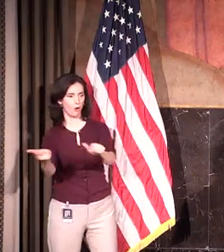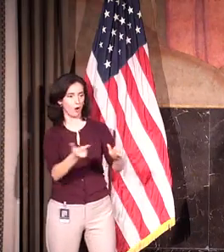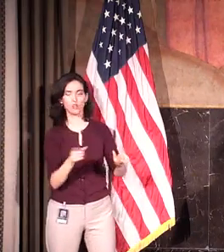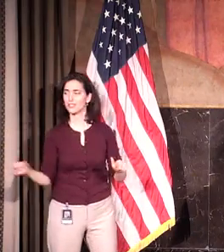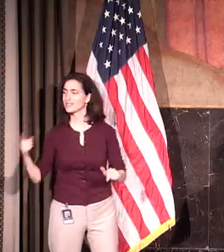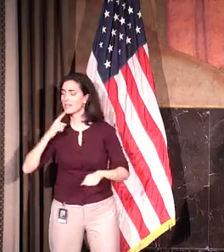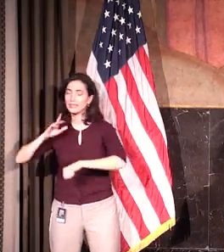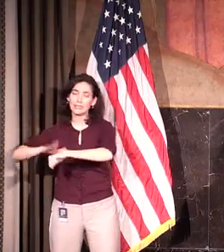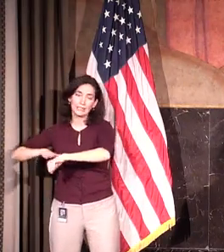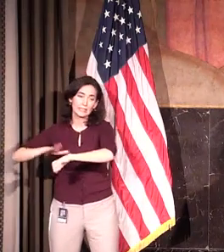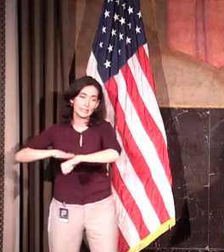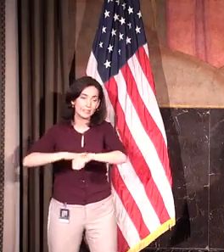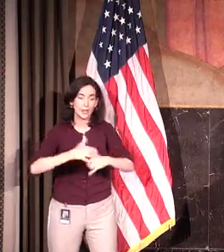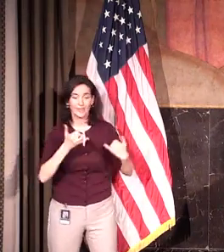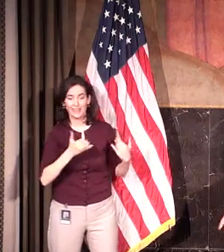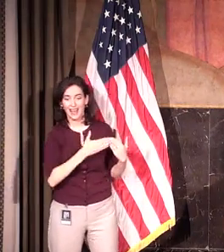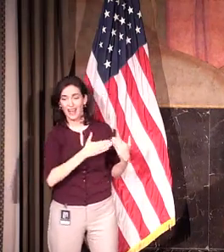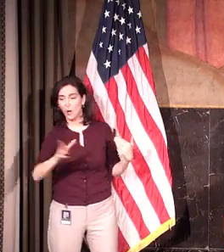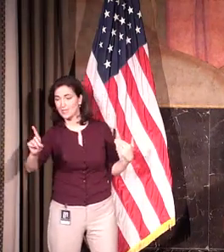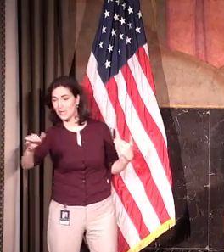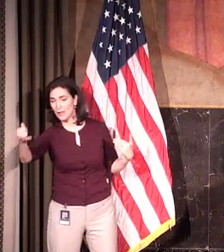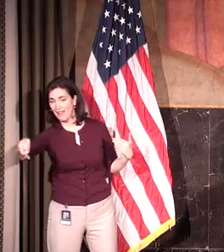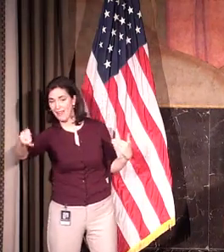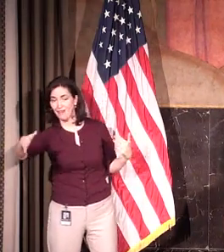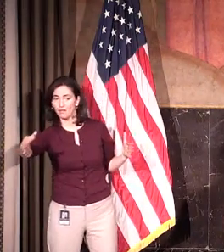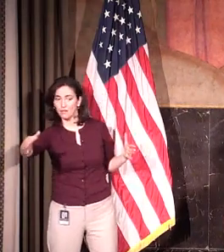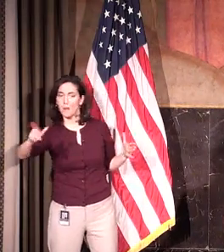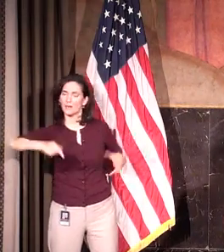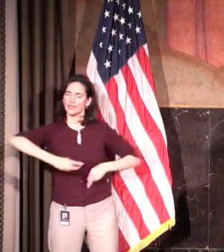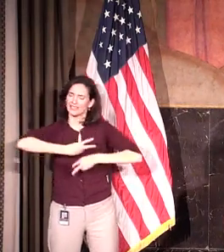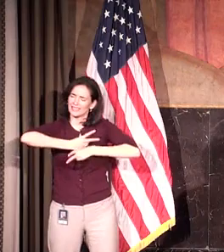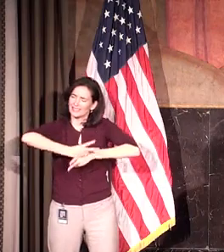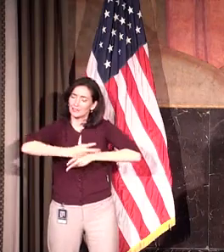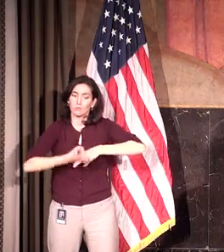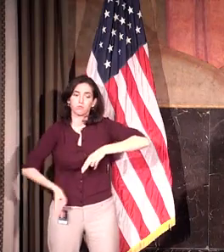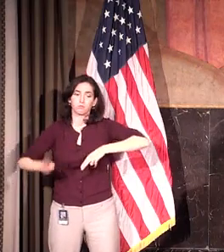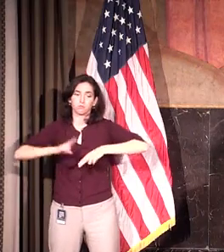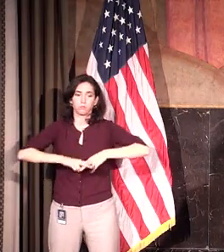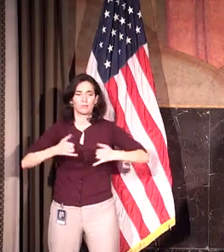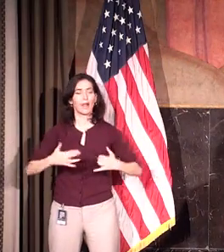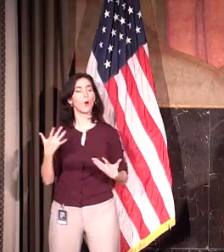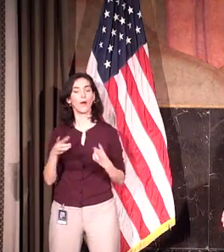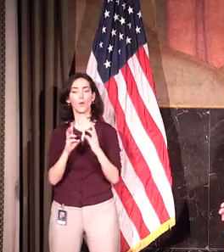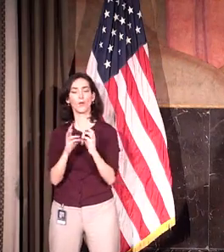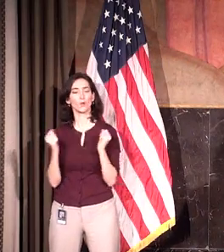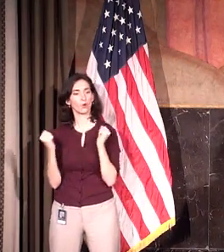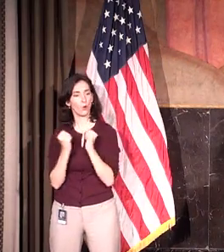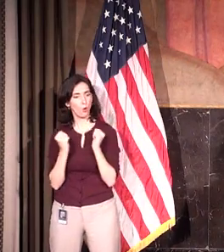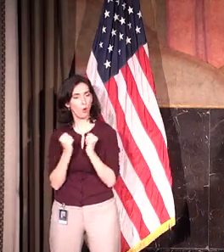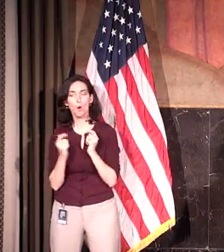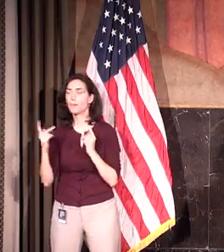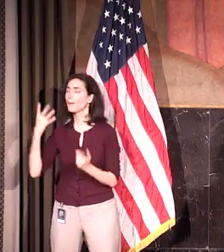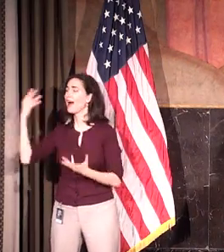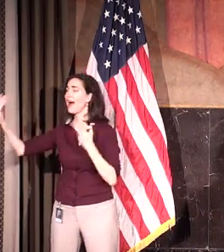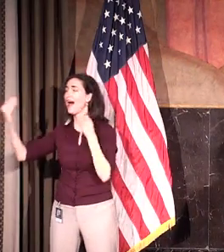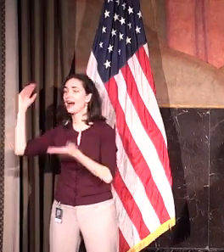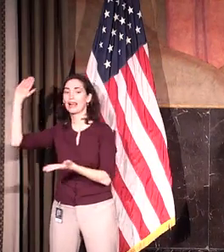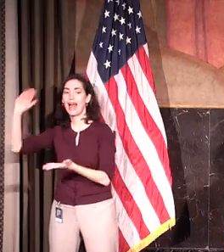careful between now and the end of the year. As the weather gets colder, more people are indoors.